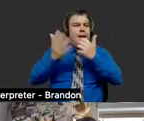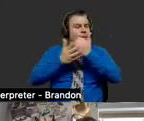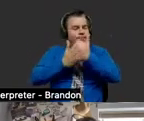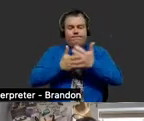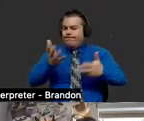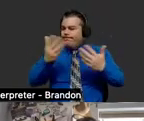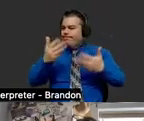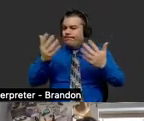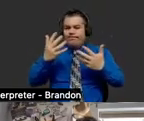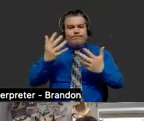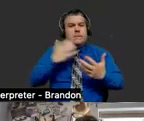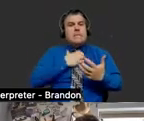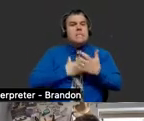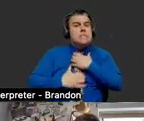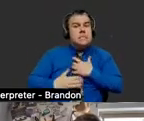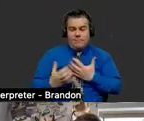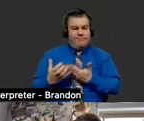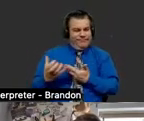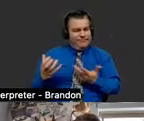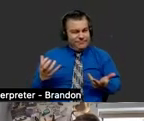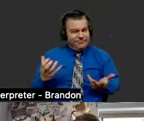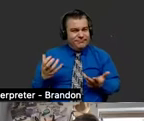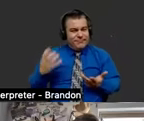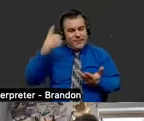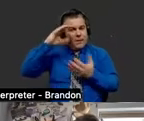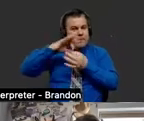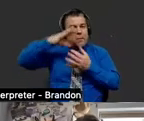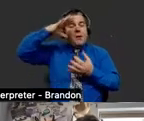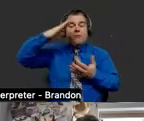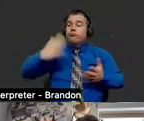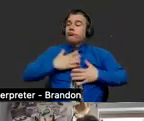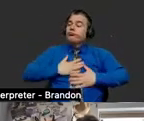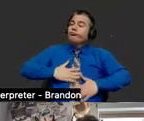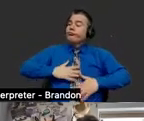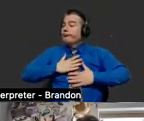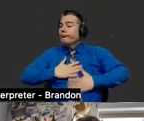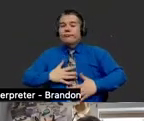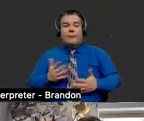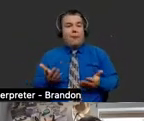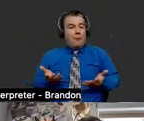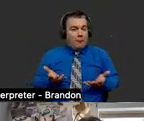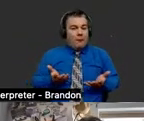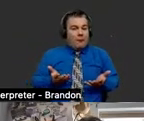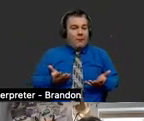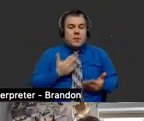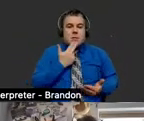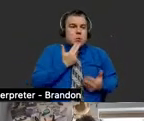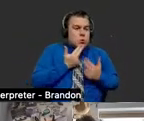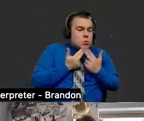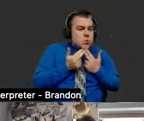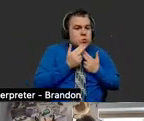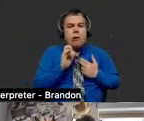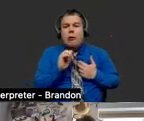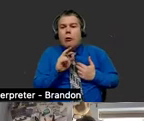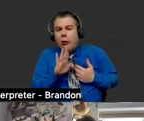brain craving connections or something, to where you really like sweets and carbs and stuff. I